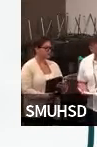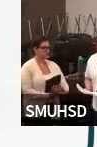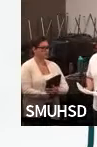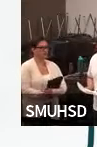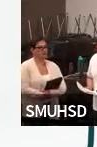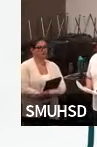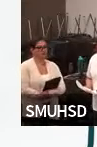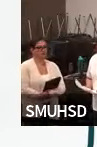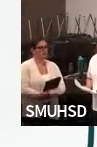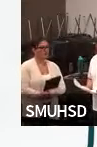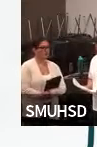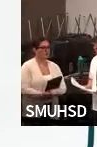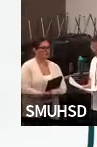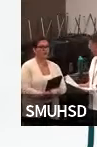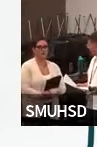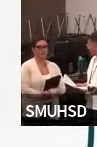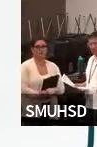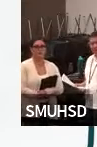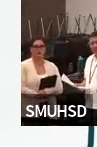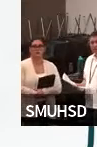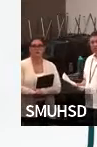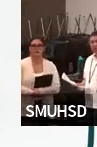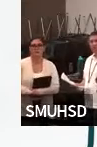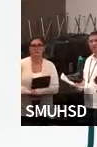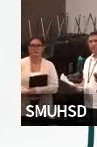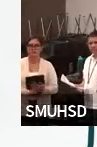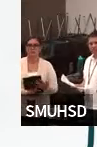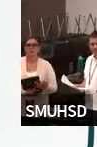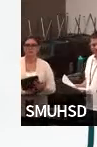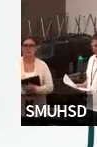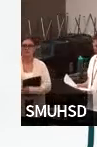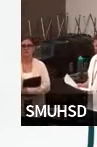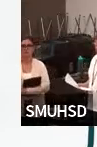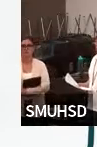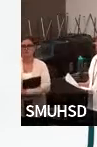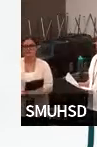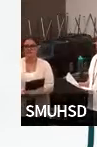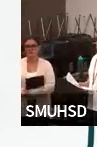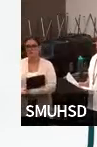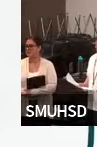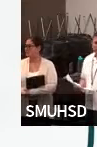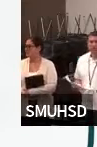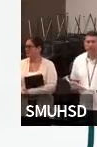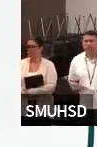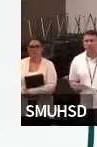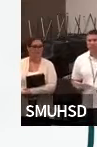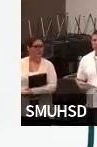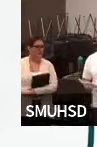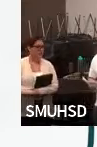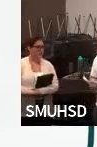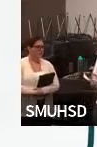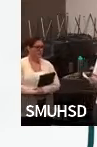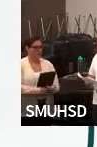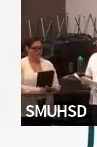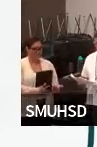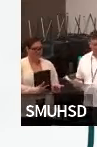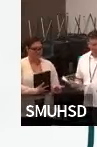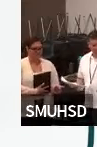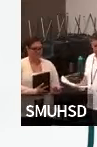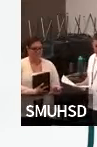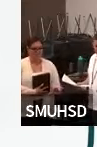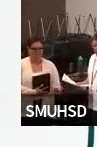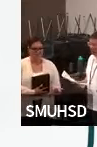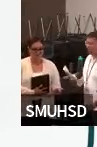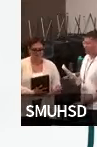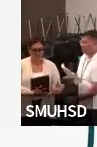group called Parent Connect, which is a parenting education and support group. Some of the feedback and testimonials we